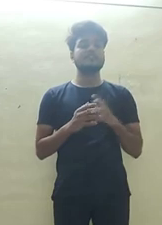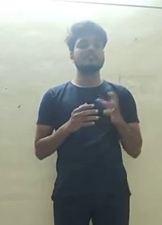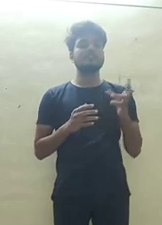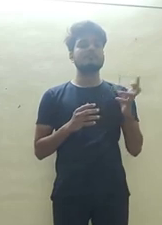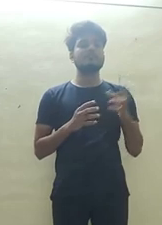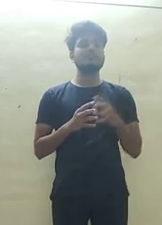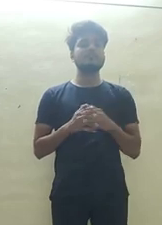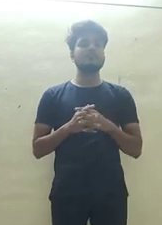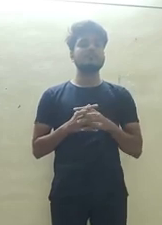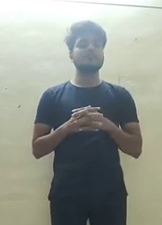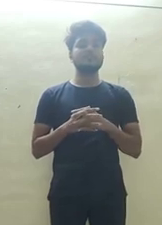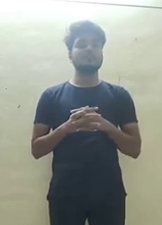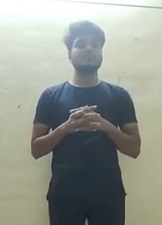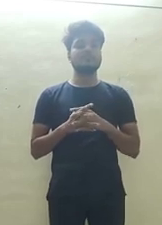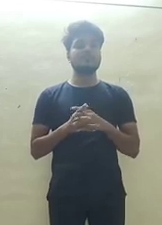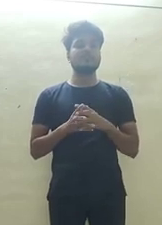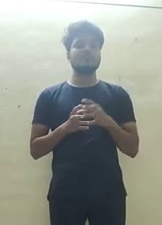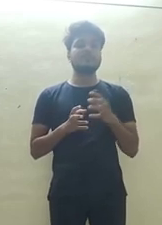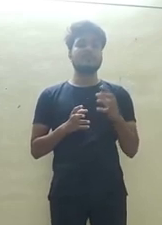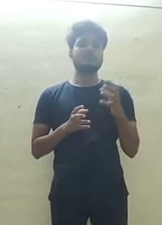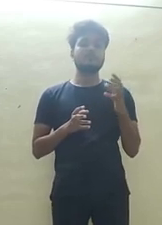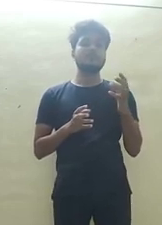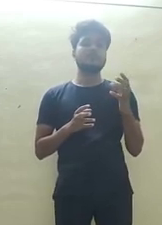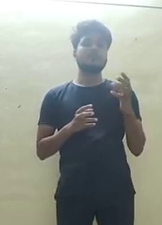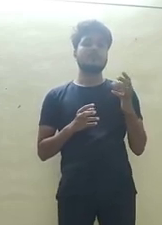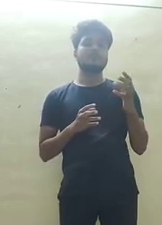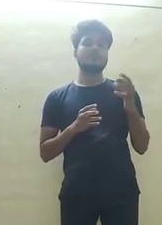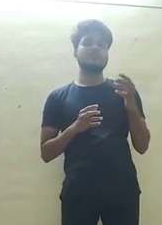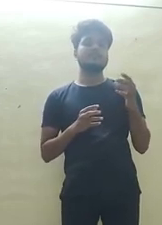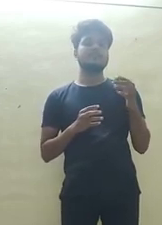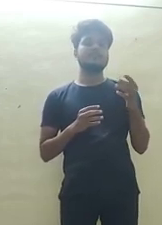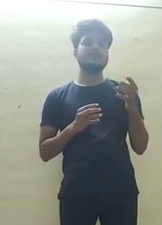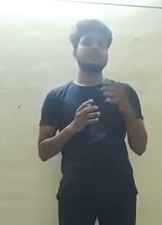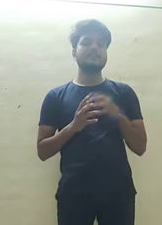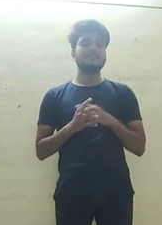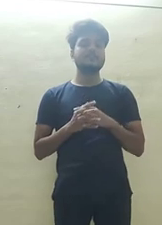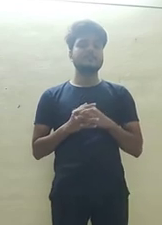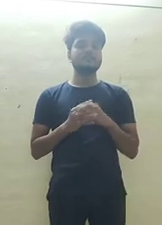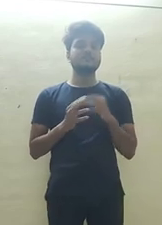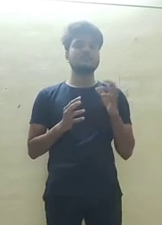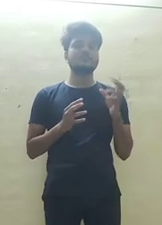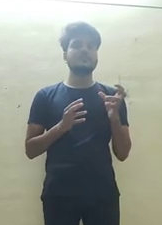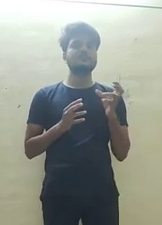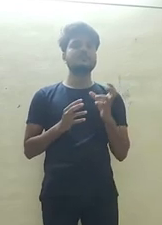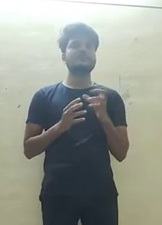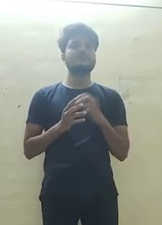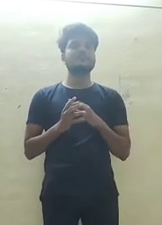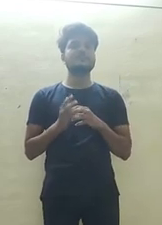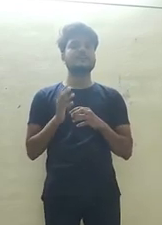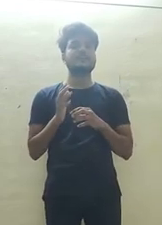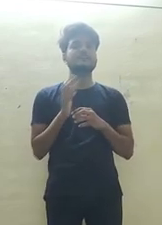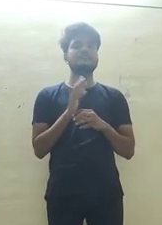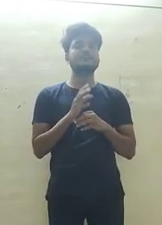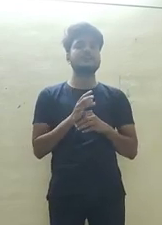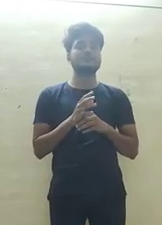so is called a linear data structure. Then the next is static data structure. So static data structure has a fixed memory